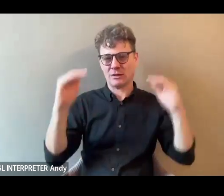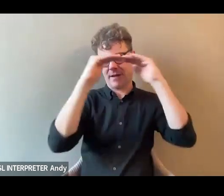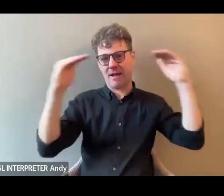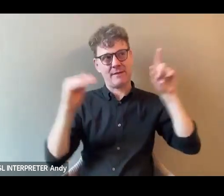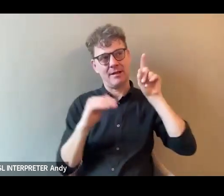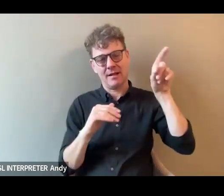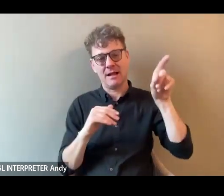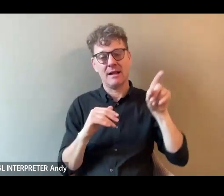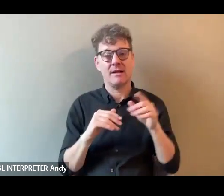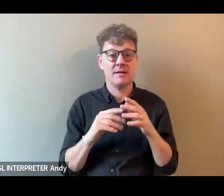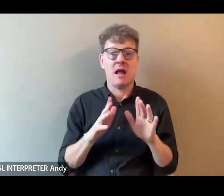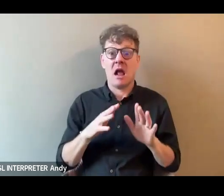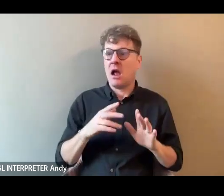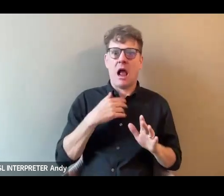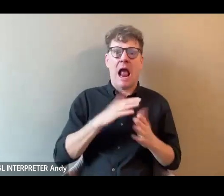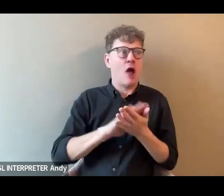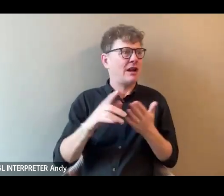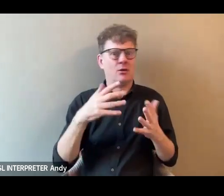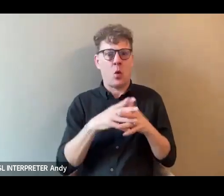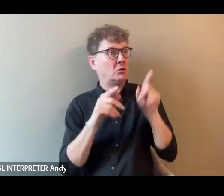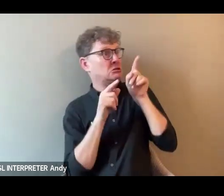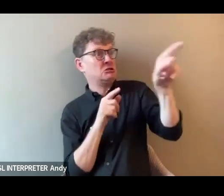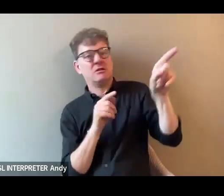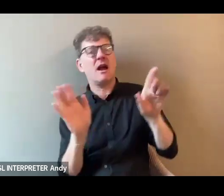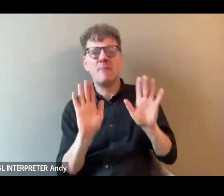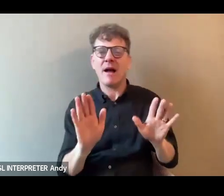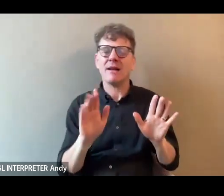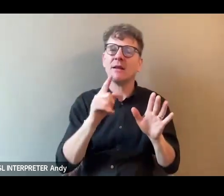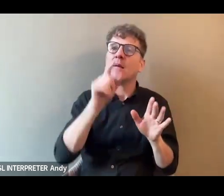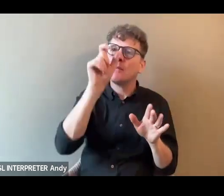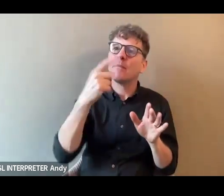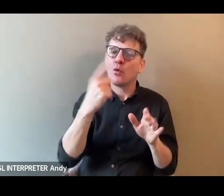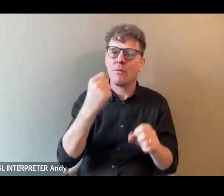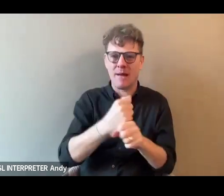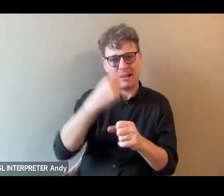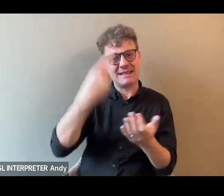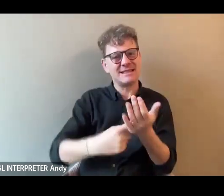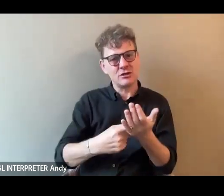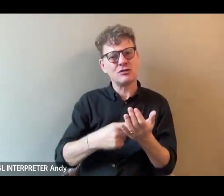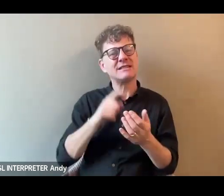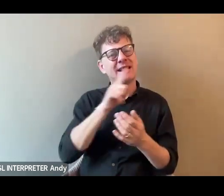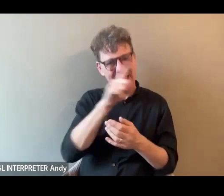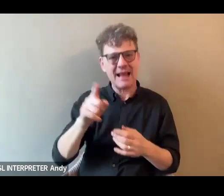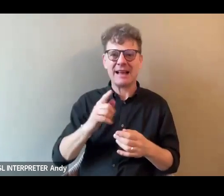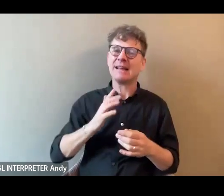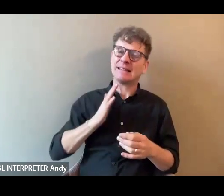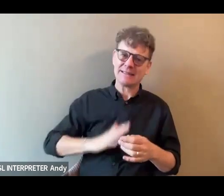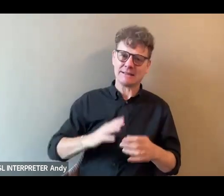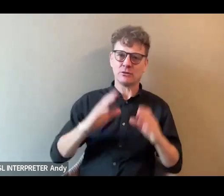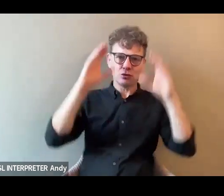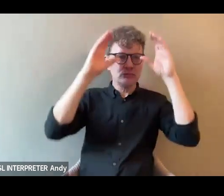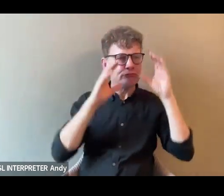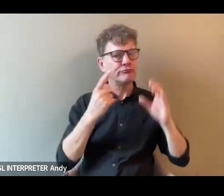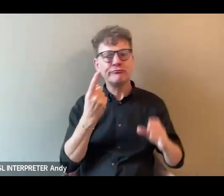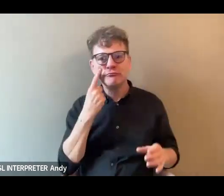necessarily specifically our executive at Heriot-Watt, but people who make decisions should be able to see this, and I think the key